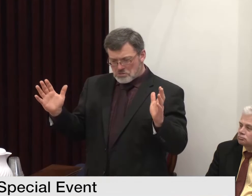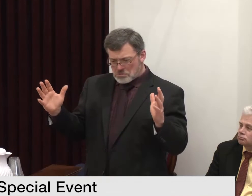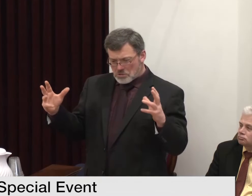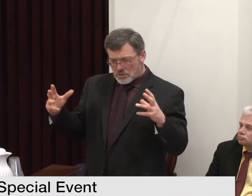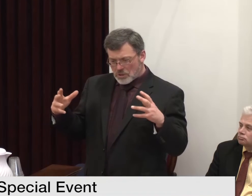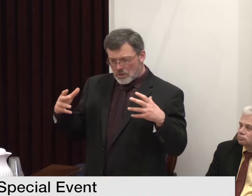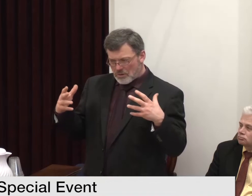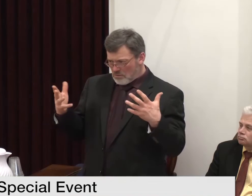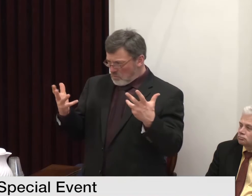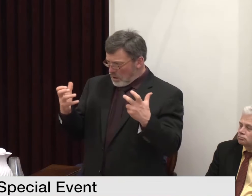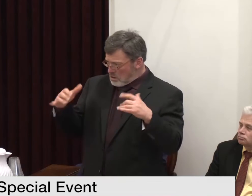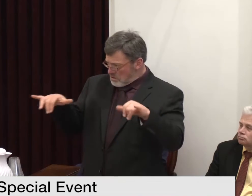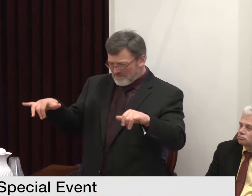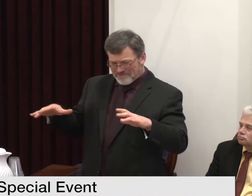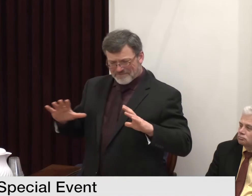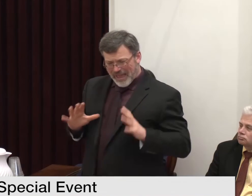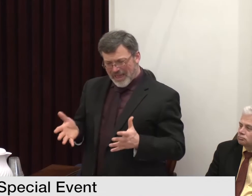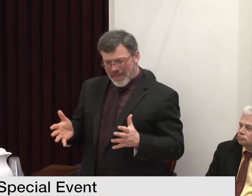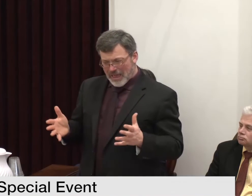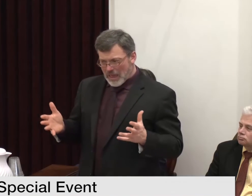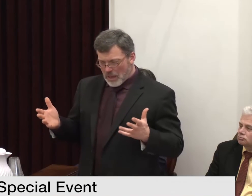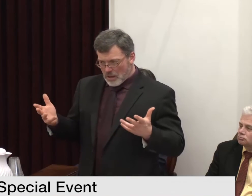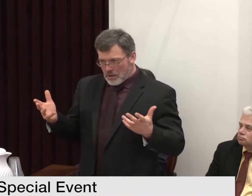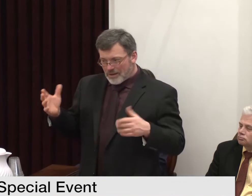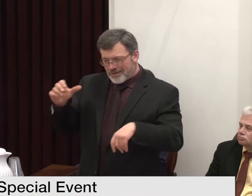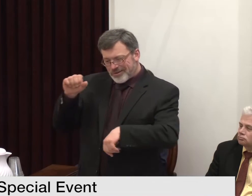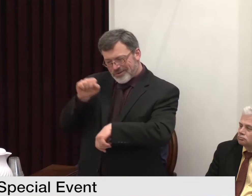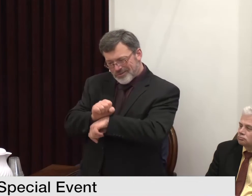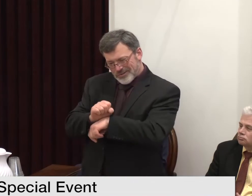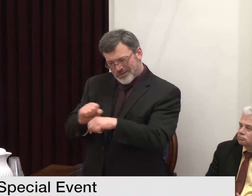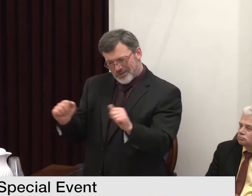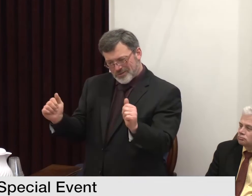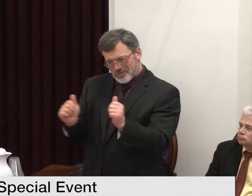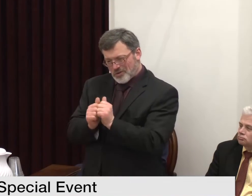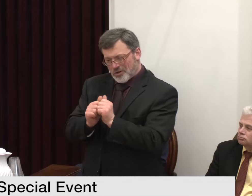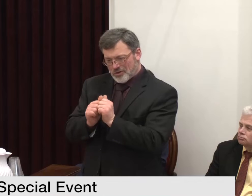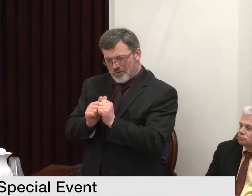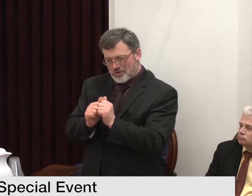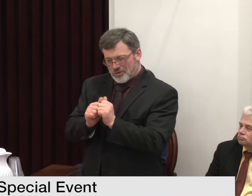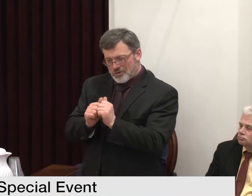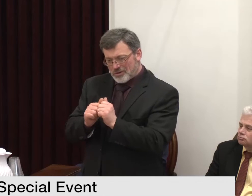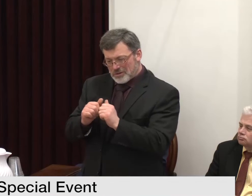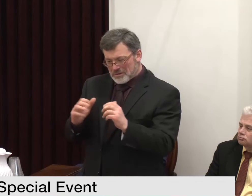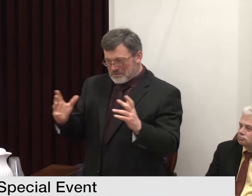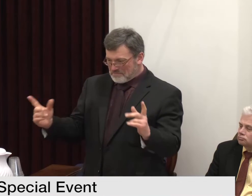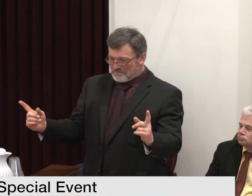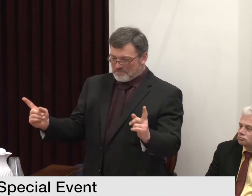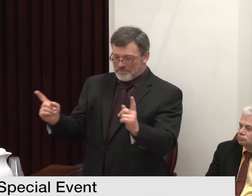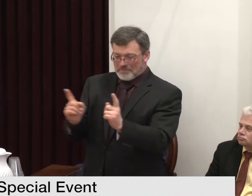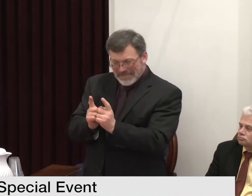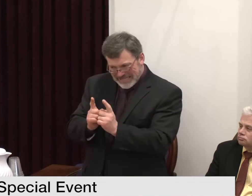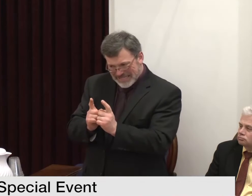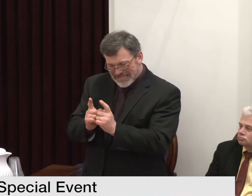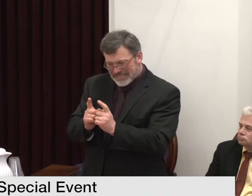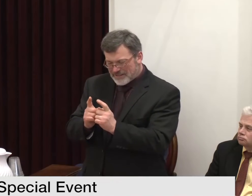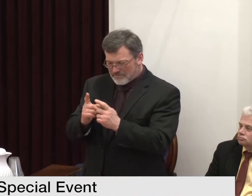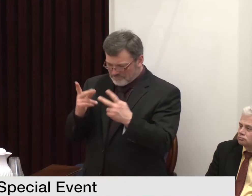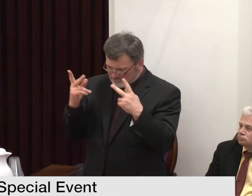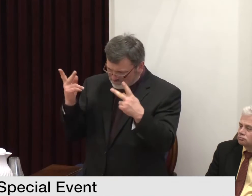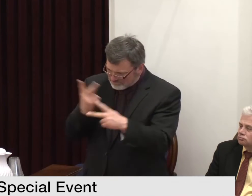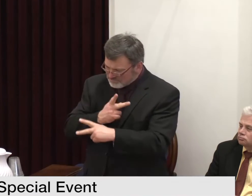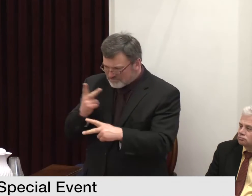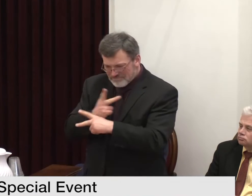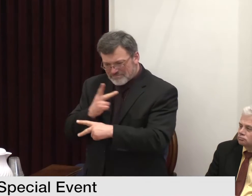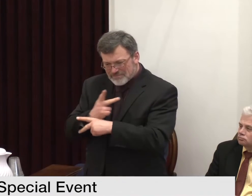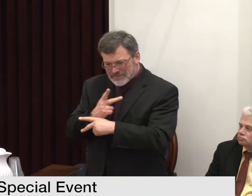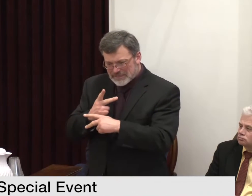the way. I'm just asking you to meet me in the middle, set a new standard that